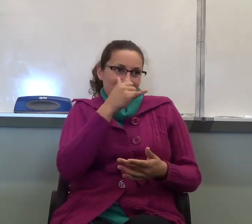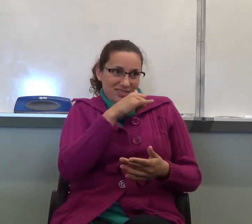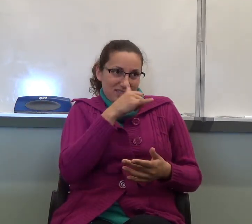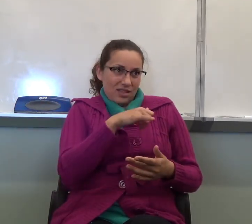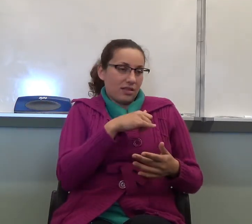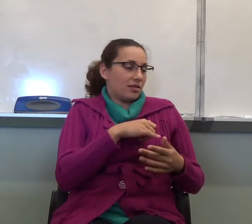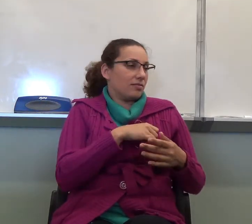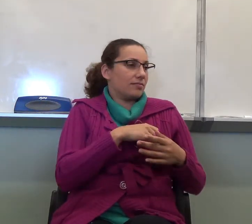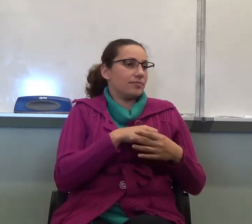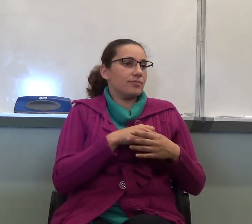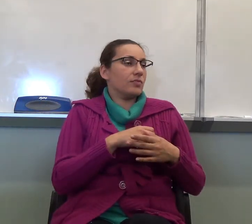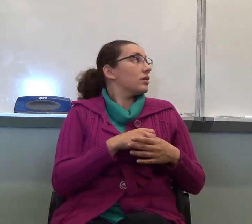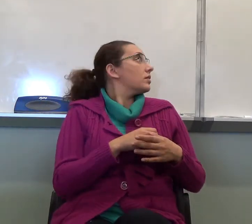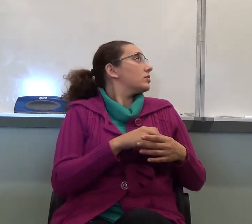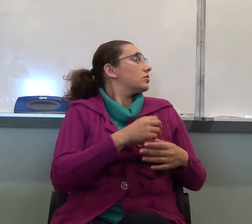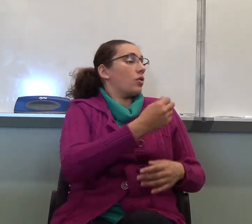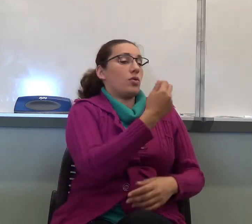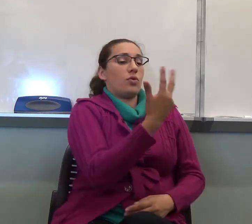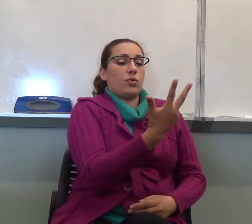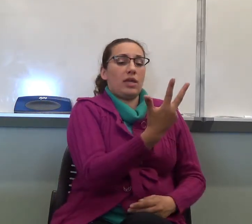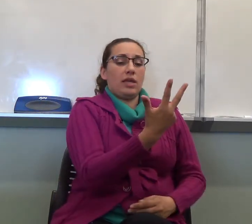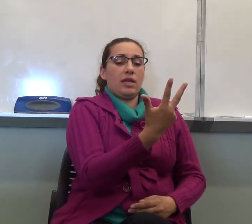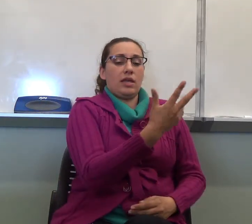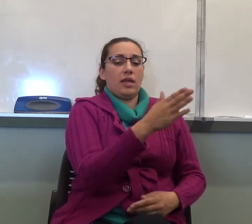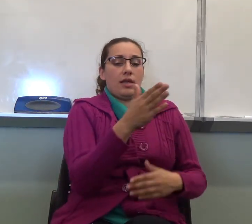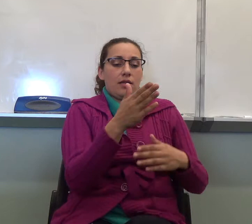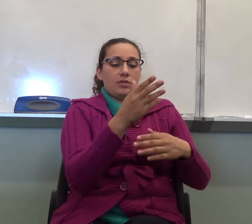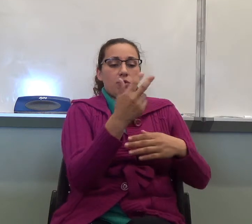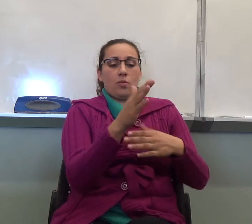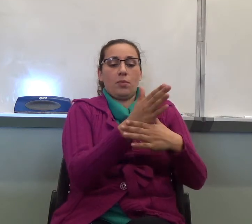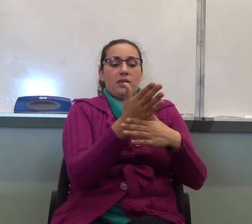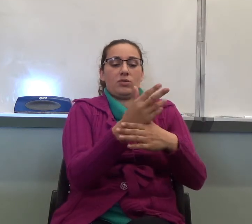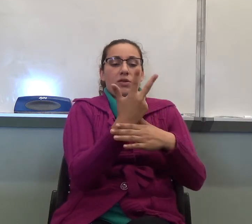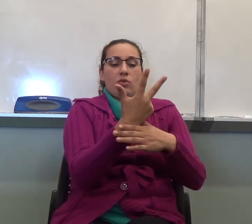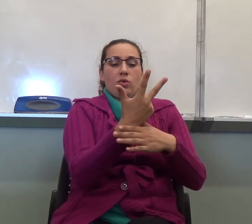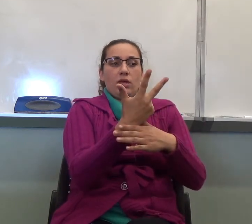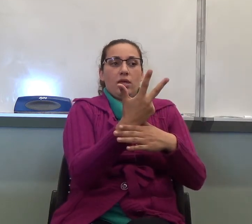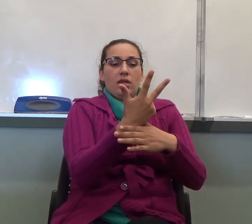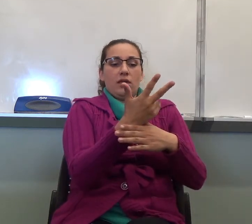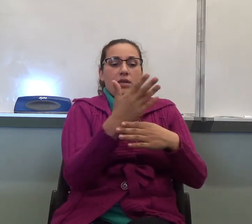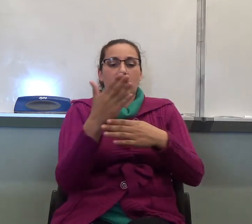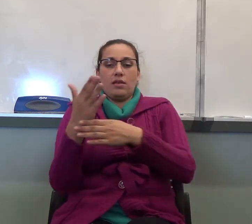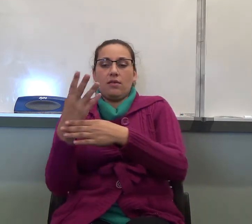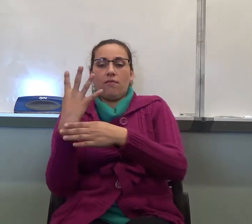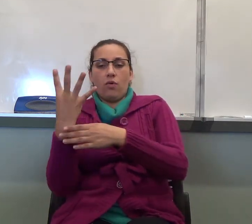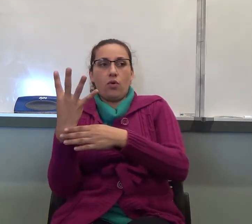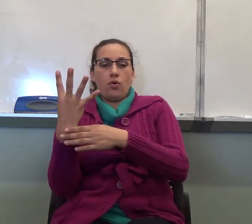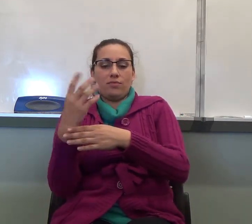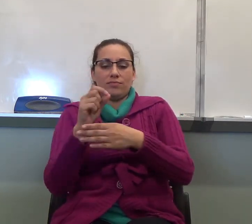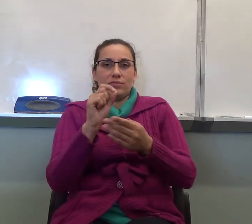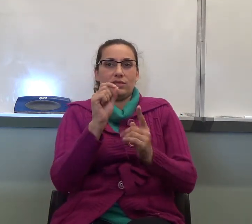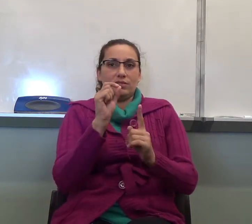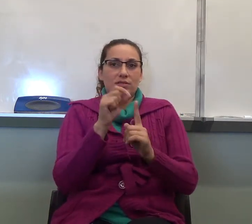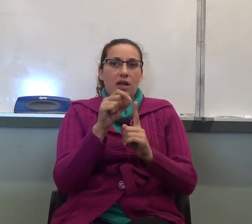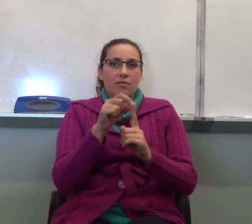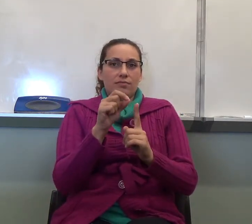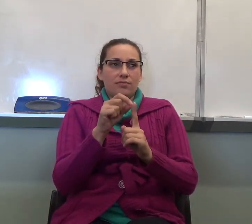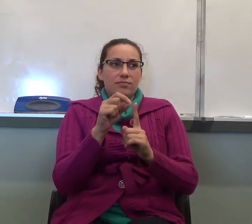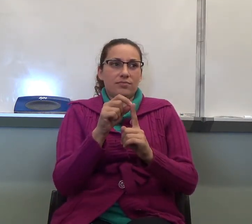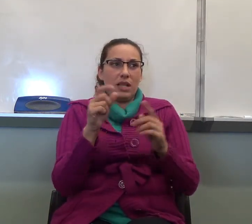between 3 and 4. Well, that's a guess, maybe there. But the dot I just put there is probably bigger than 1/10,